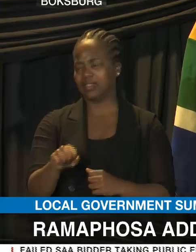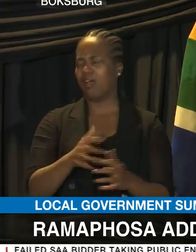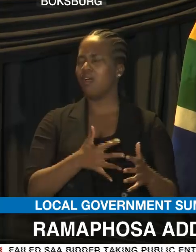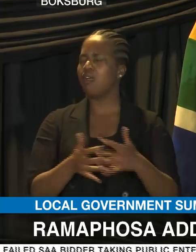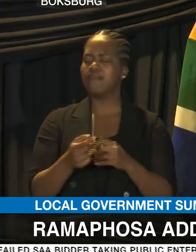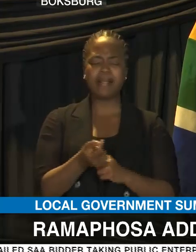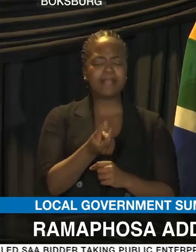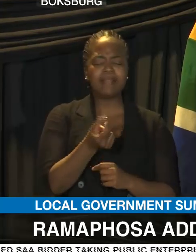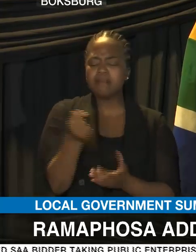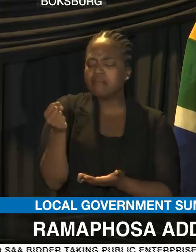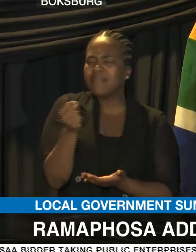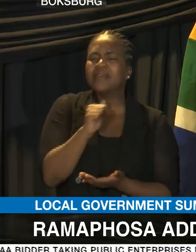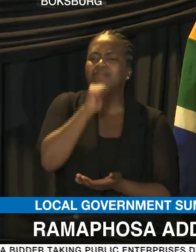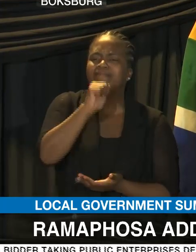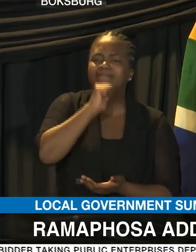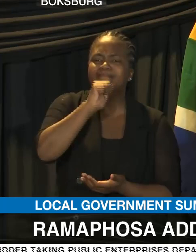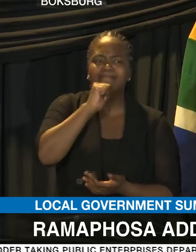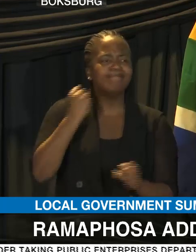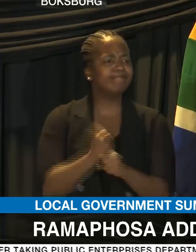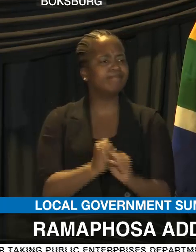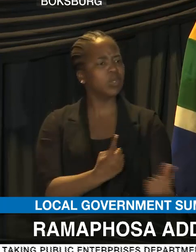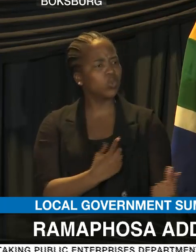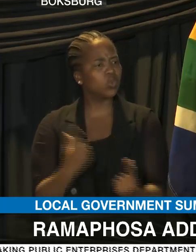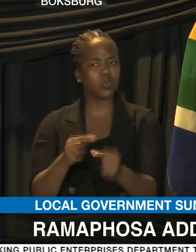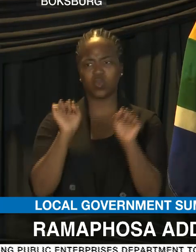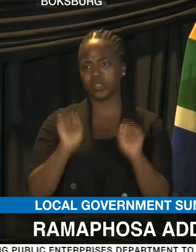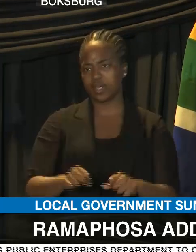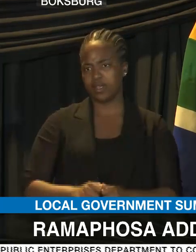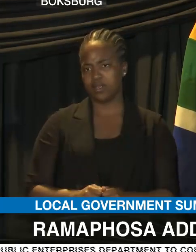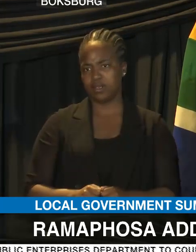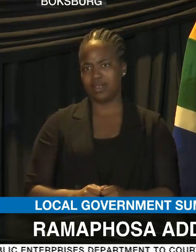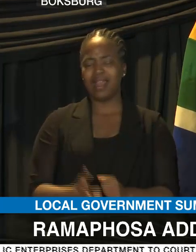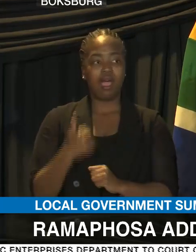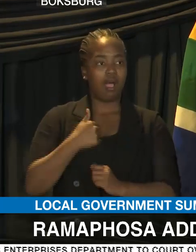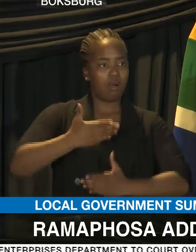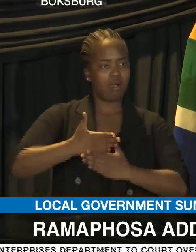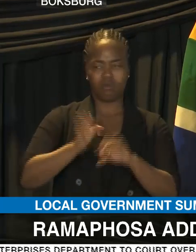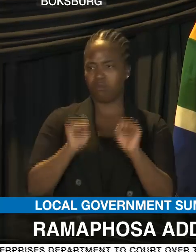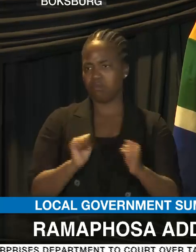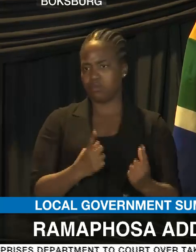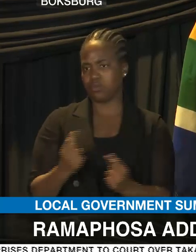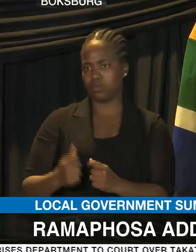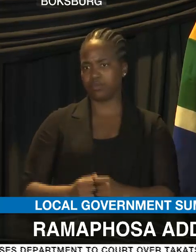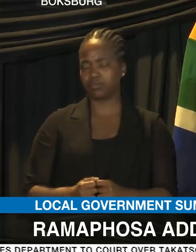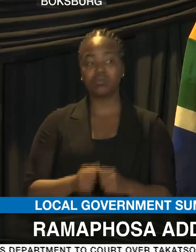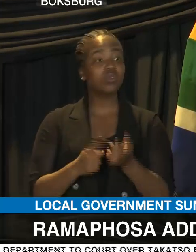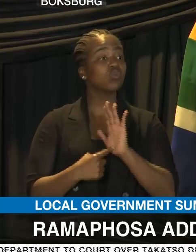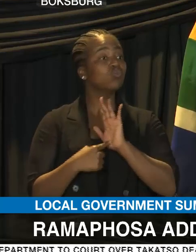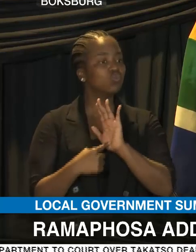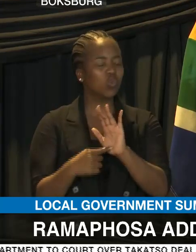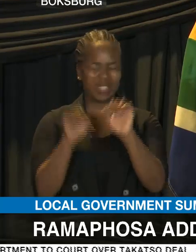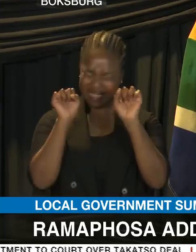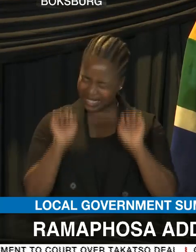whatever little resources we have, to excel in our capabilities of demonstrating